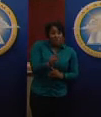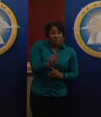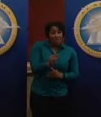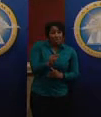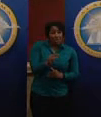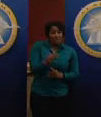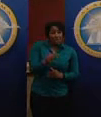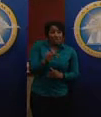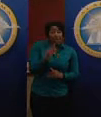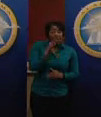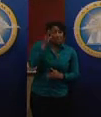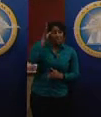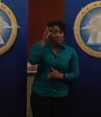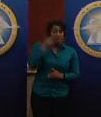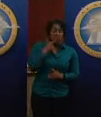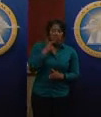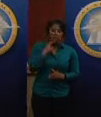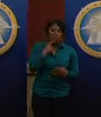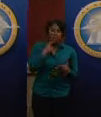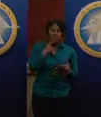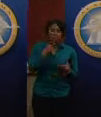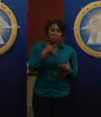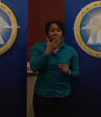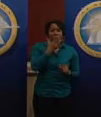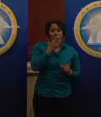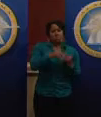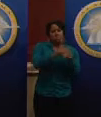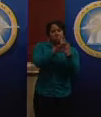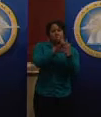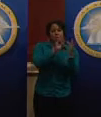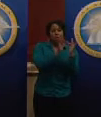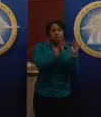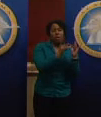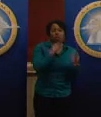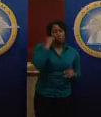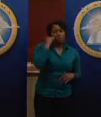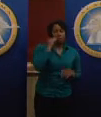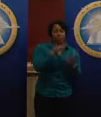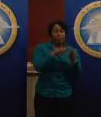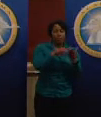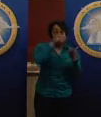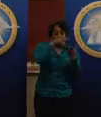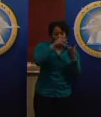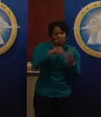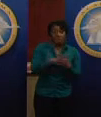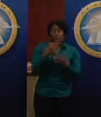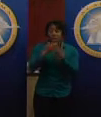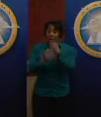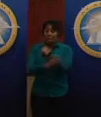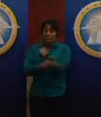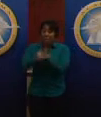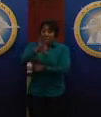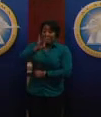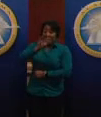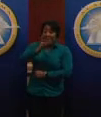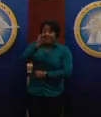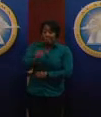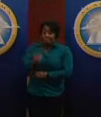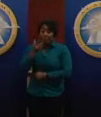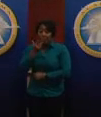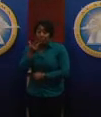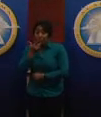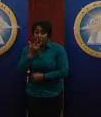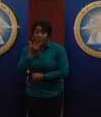of our parents say that their children are going to choose remote learning. But in some counties, it's actually 80%. In some